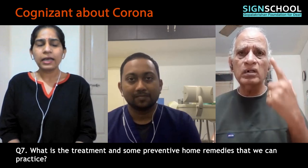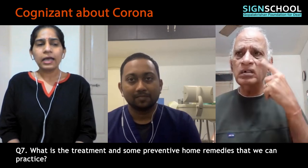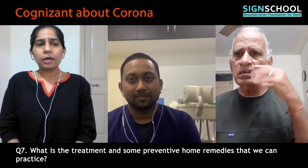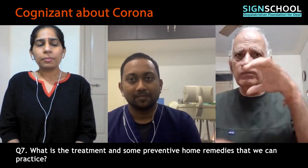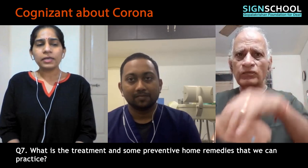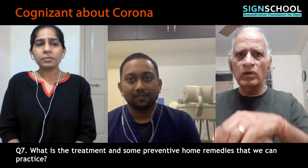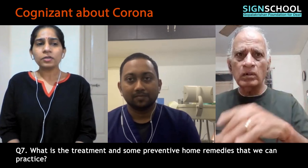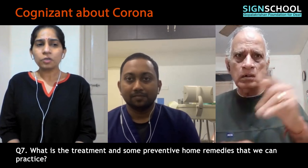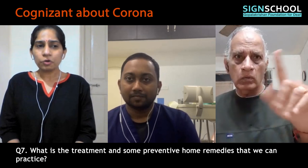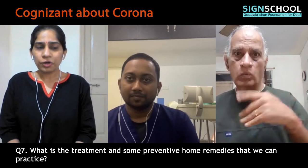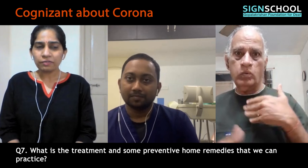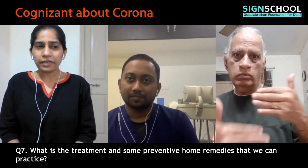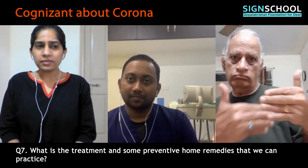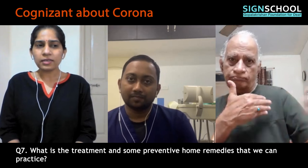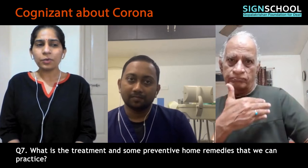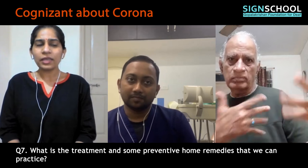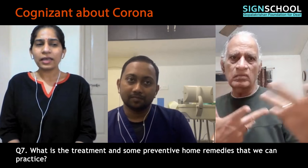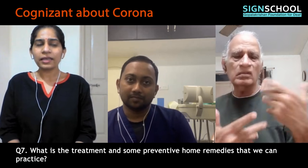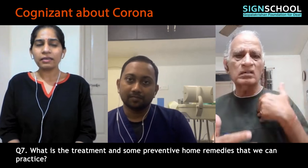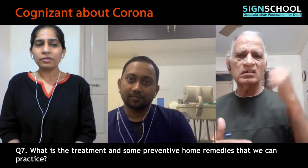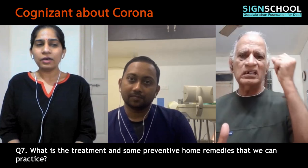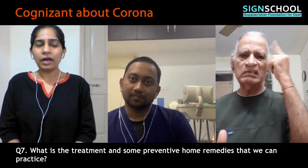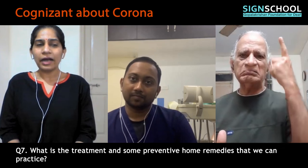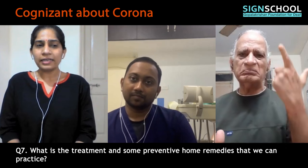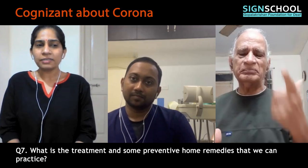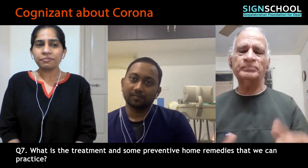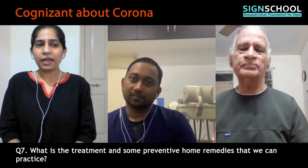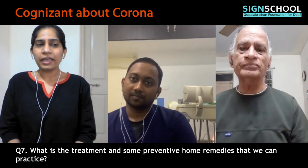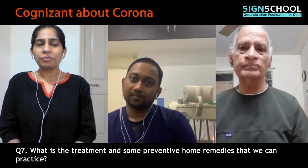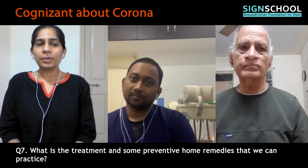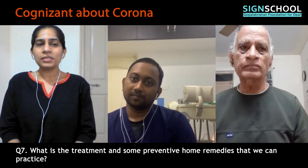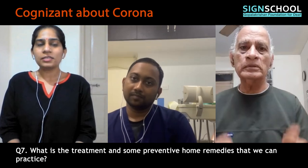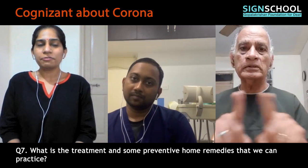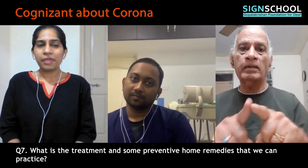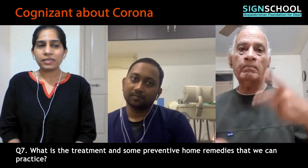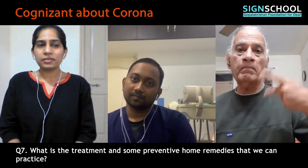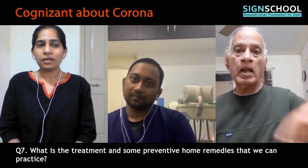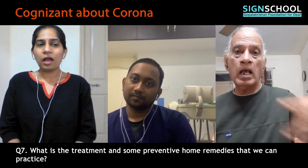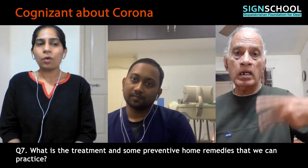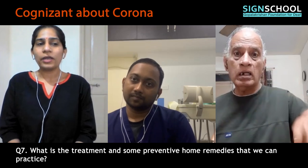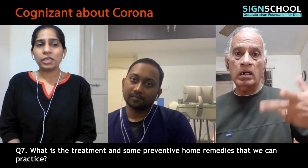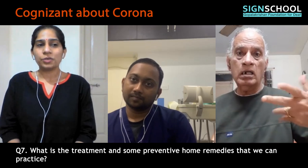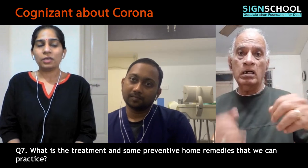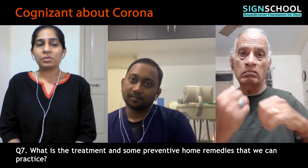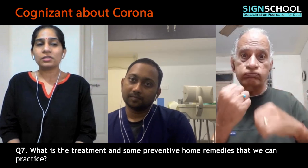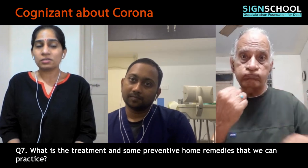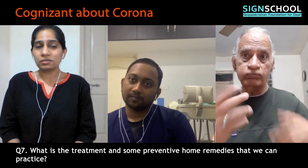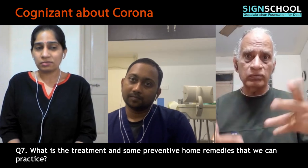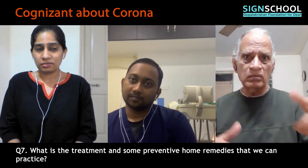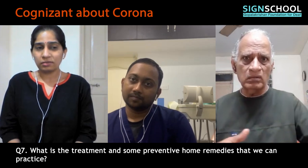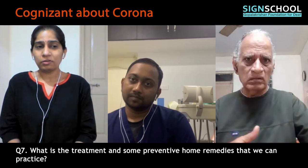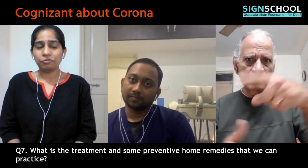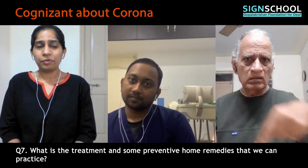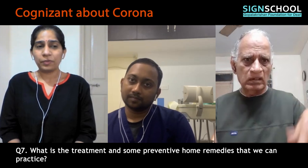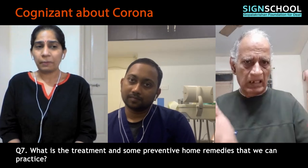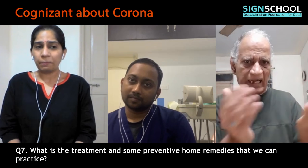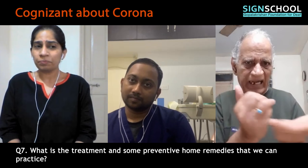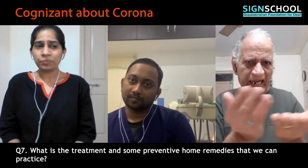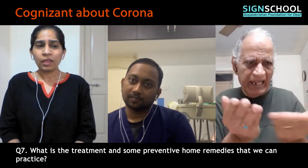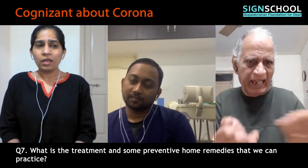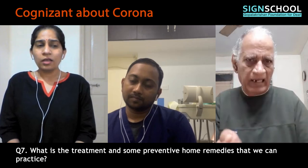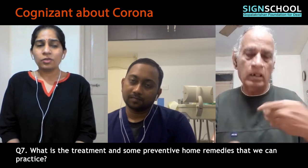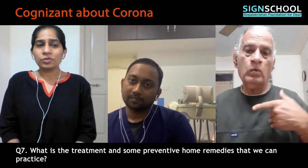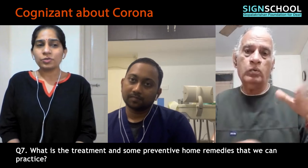that. But about coronavirus, how can I identify if a person is affected and how I need to keep a distance from